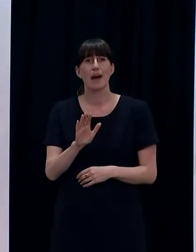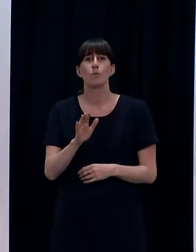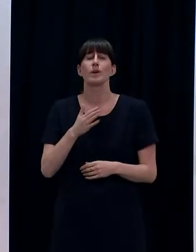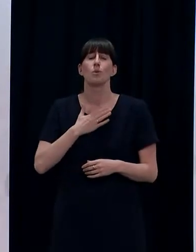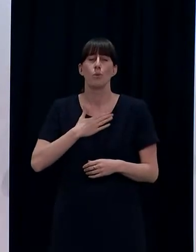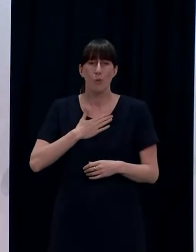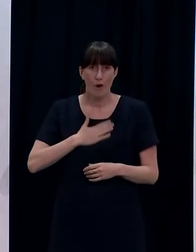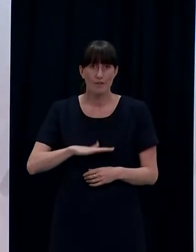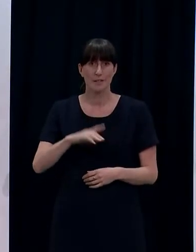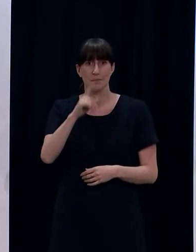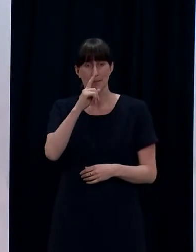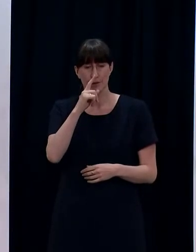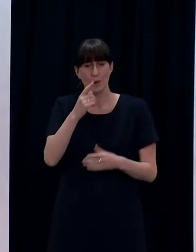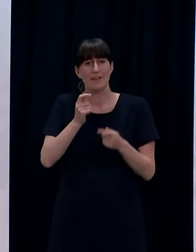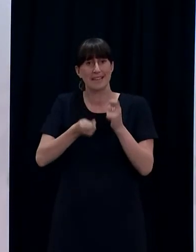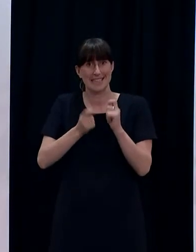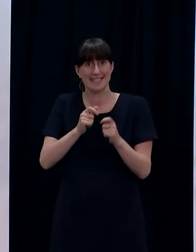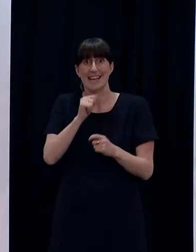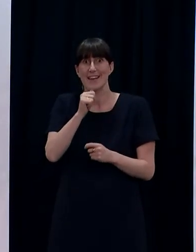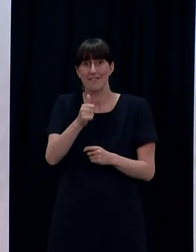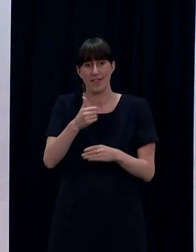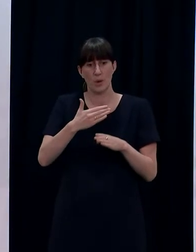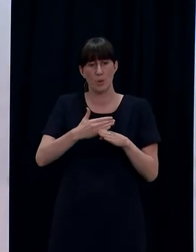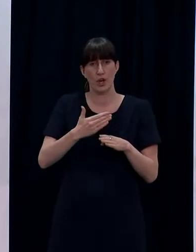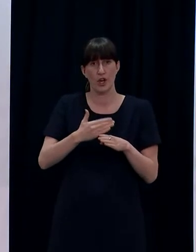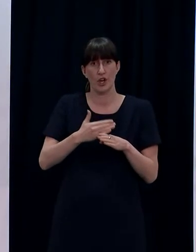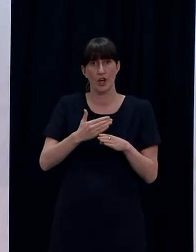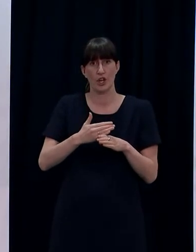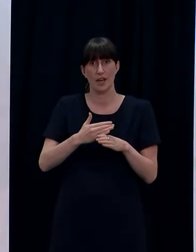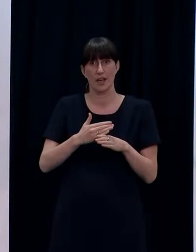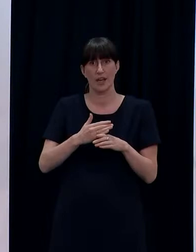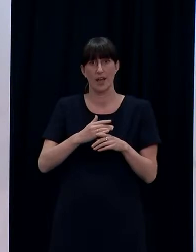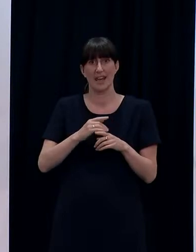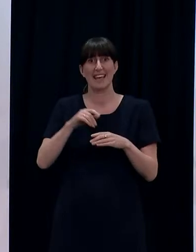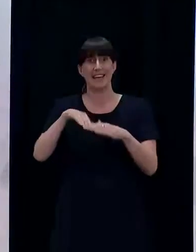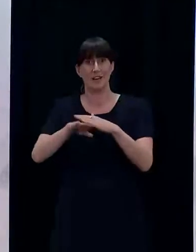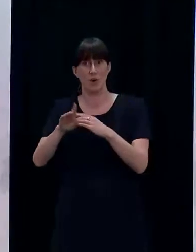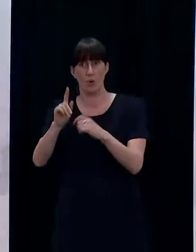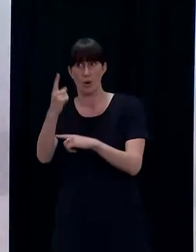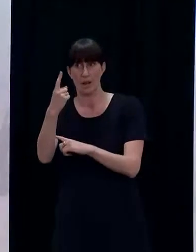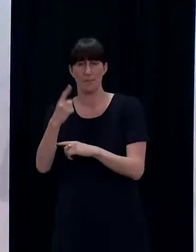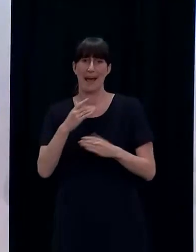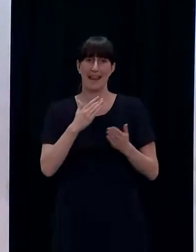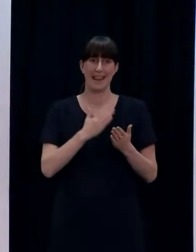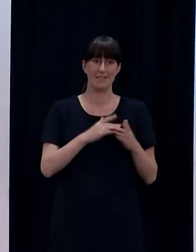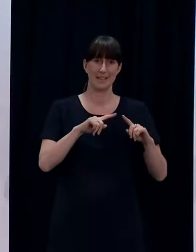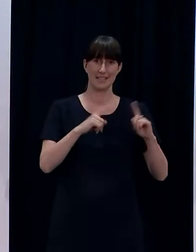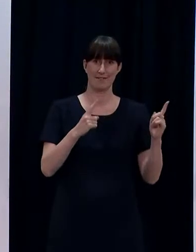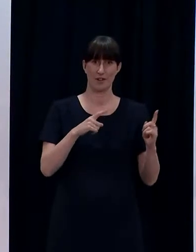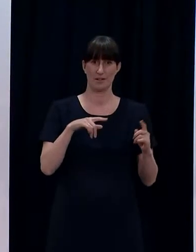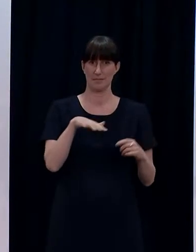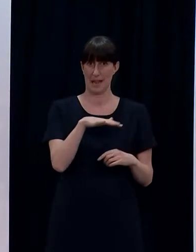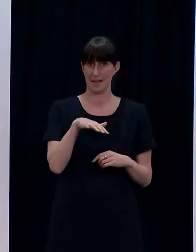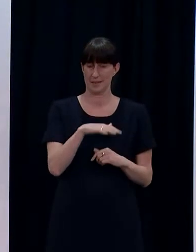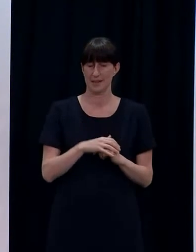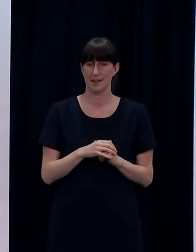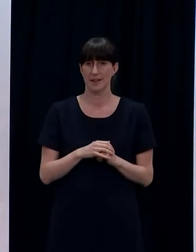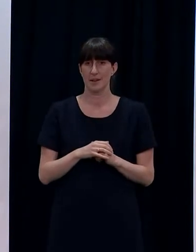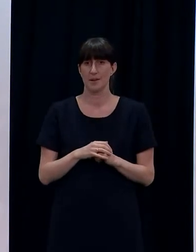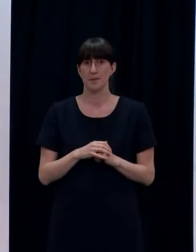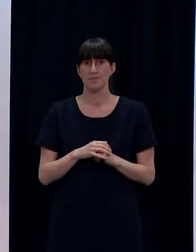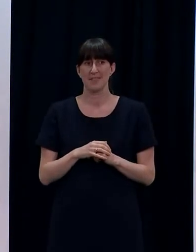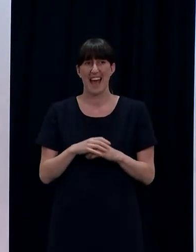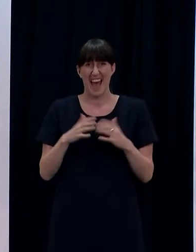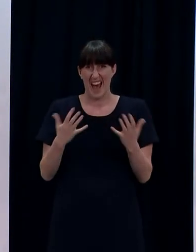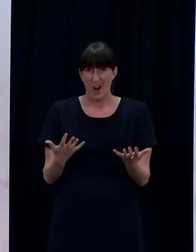wanting to see happen. Discussions are underway now around how to make that happen in a systematic way. And that obviously